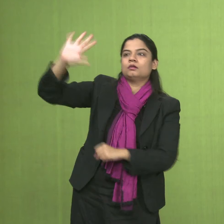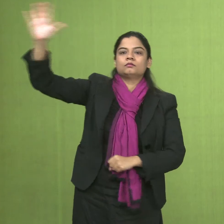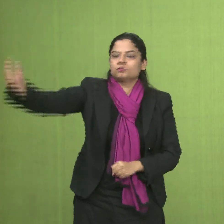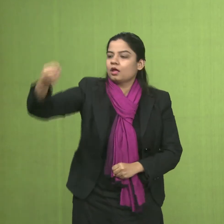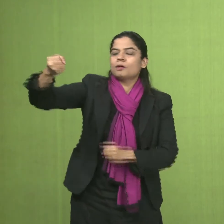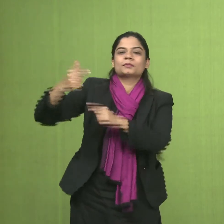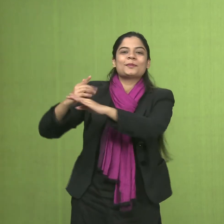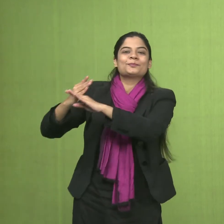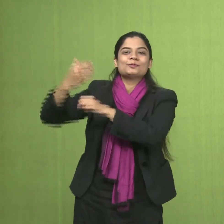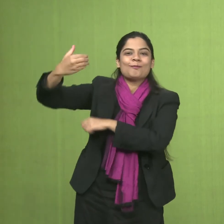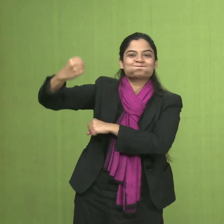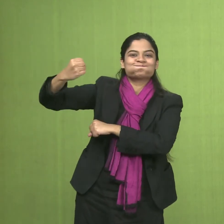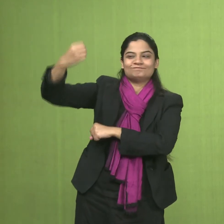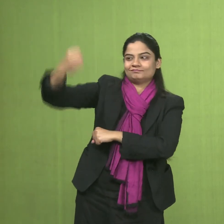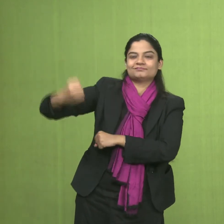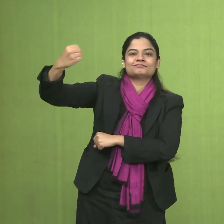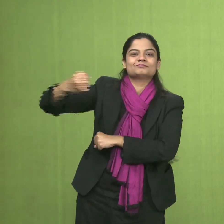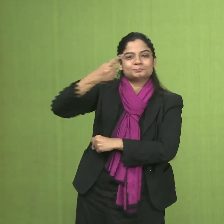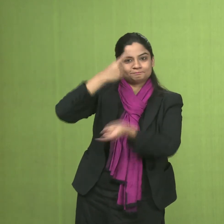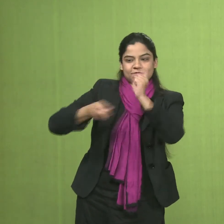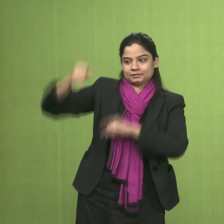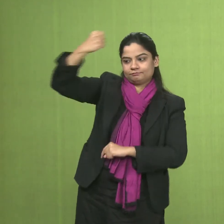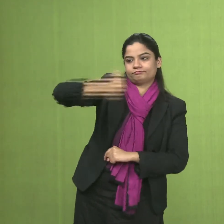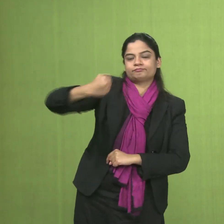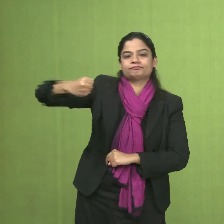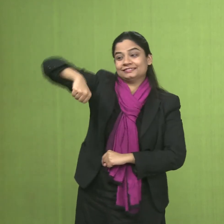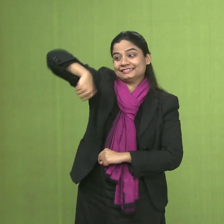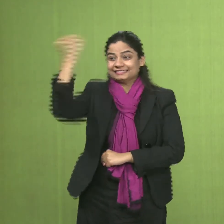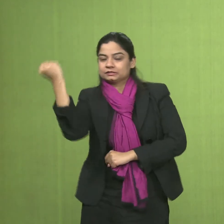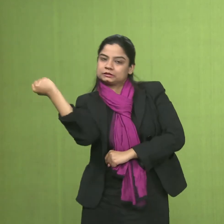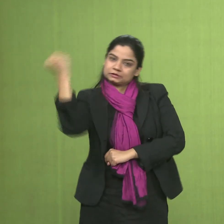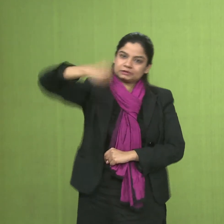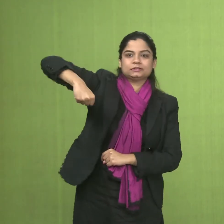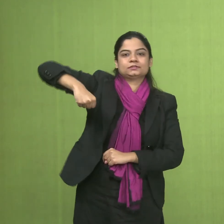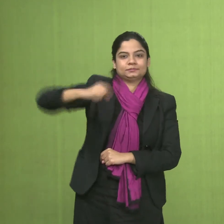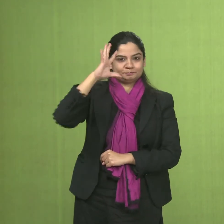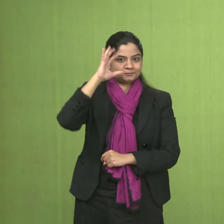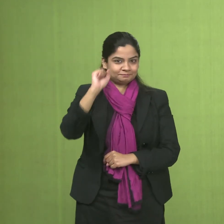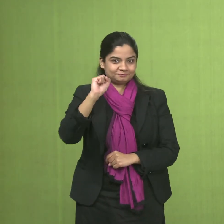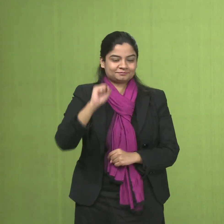is downwards, then you can grab only the handle side of it. So remember to keep it downwards.